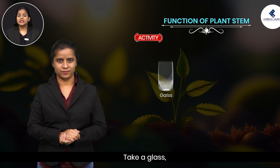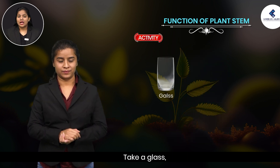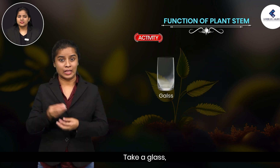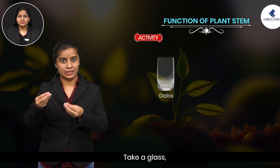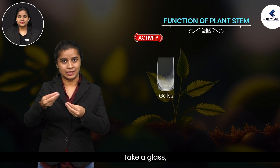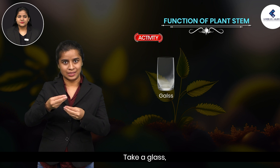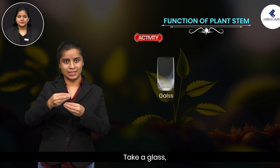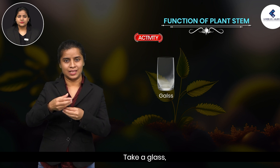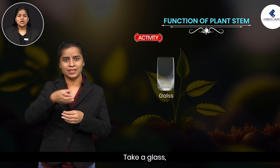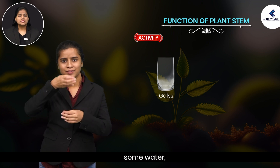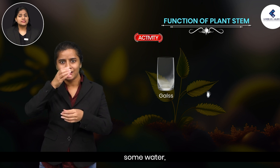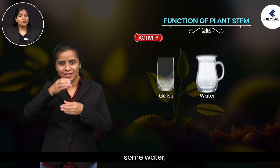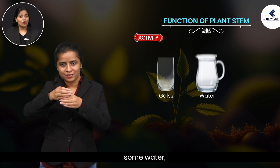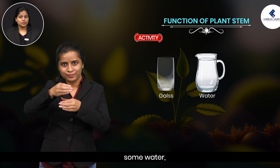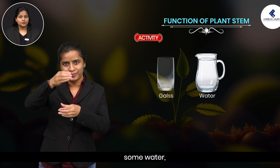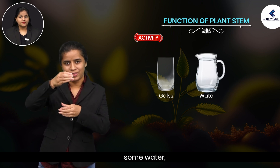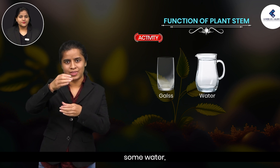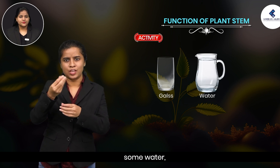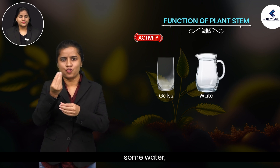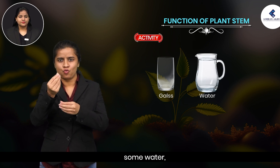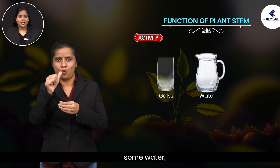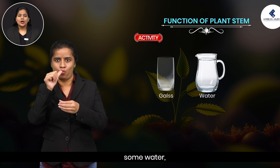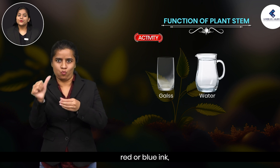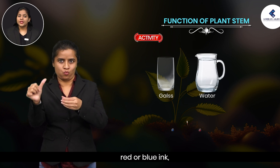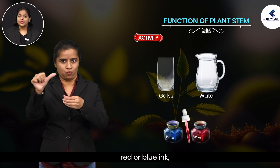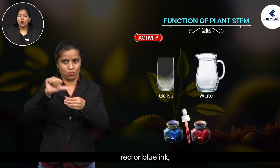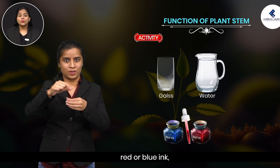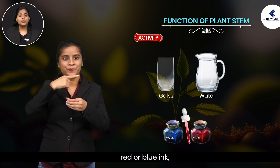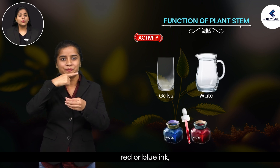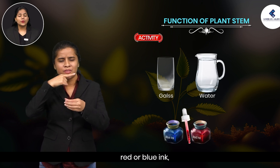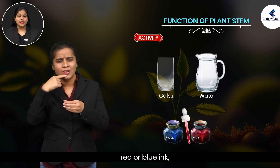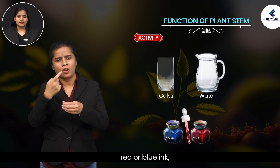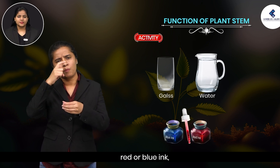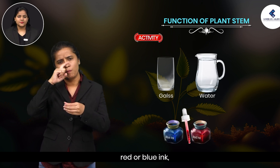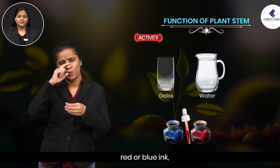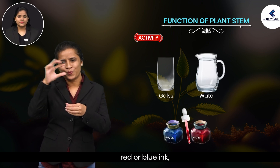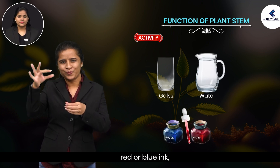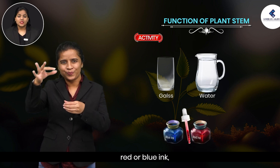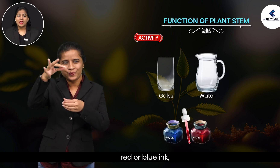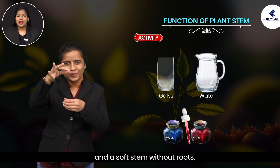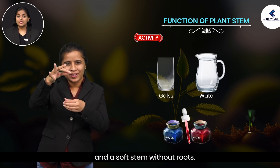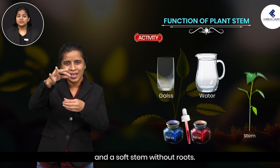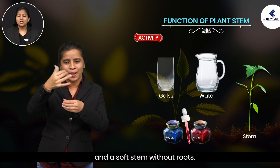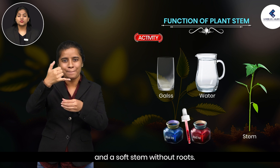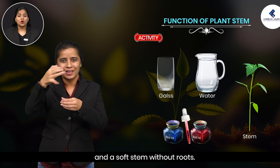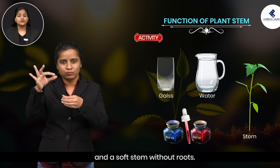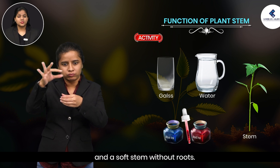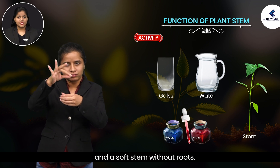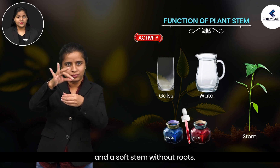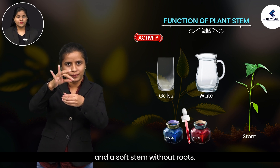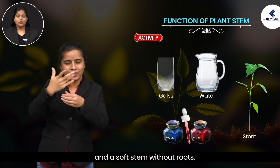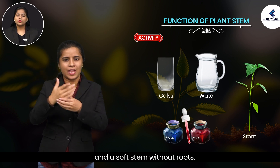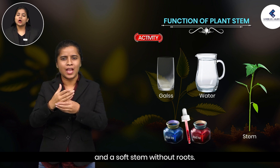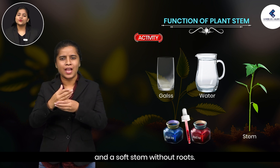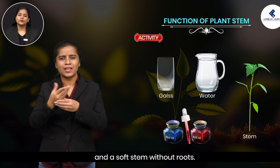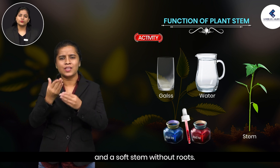Take a glass, some water, red or blue ink, and a soft